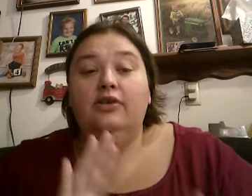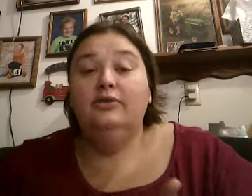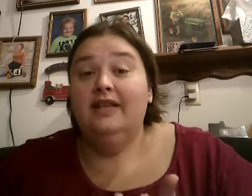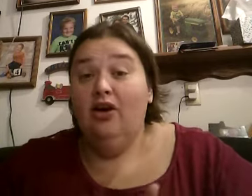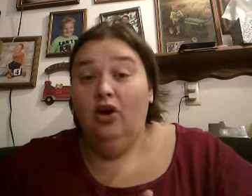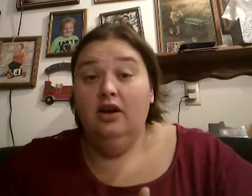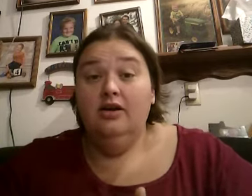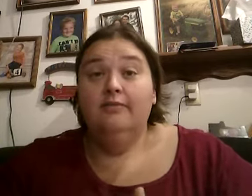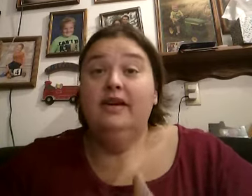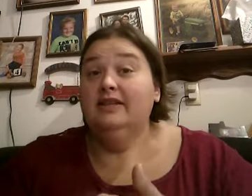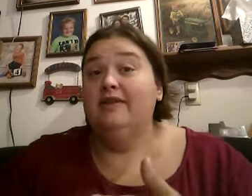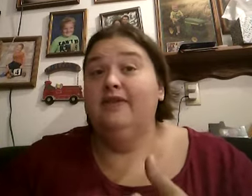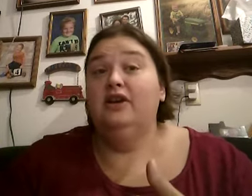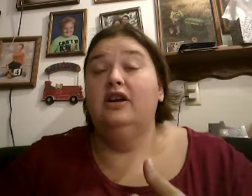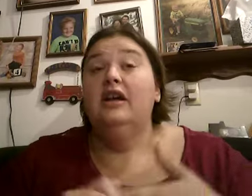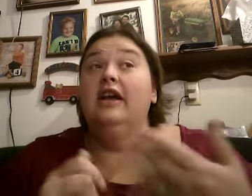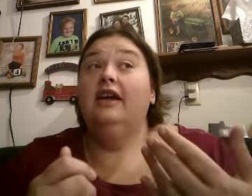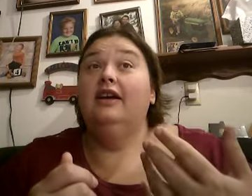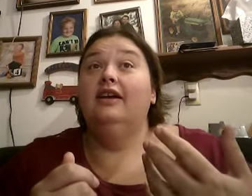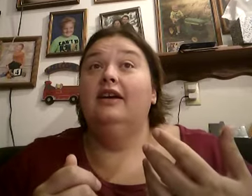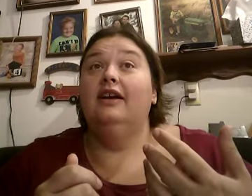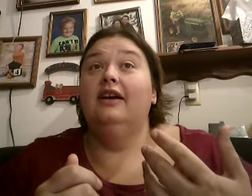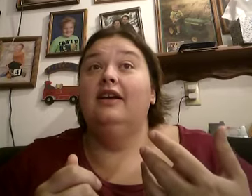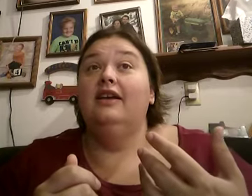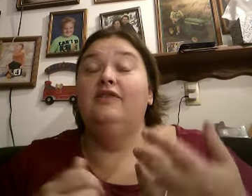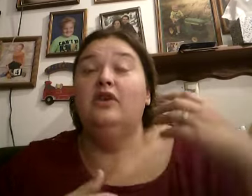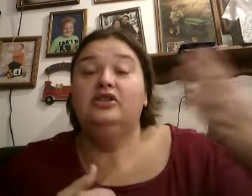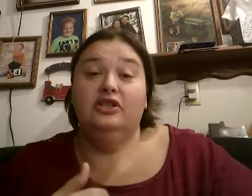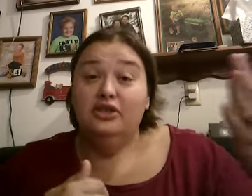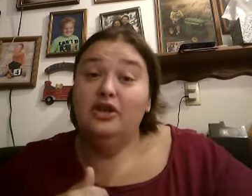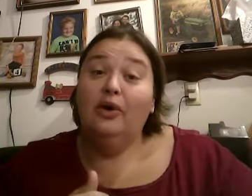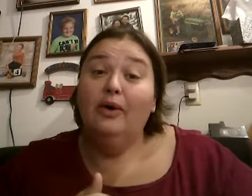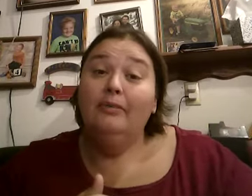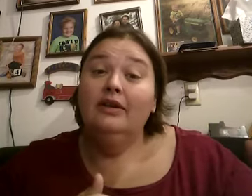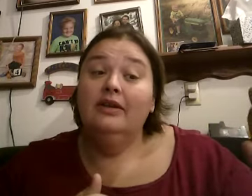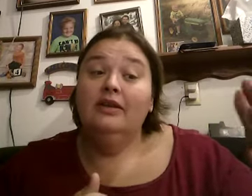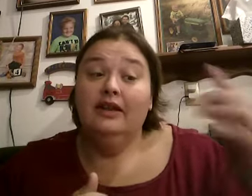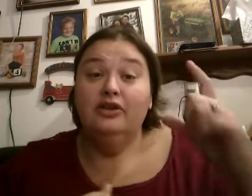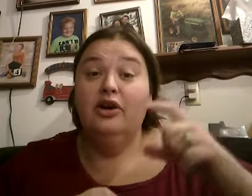whose they are, because I figure if you guys just know them, like